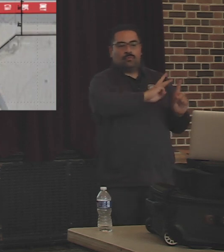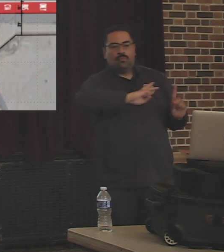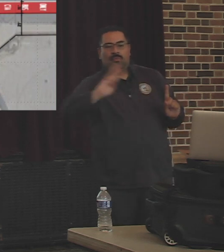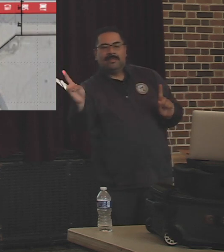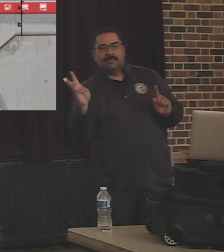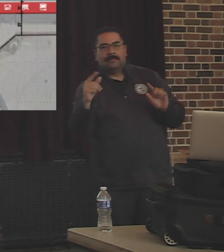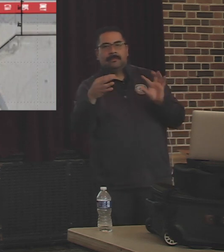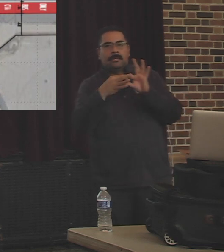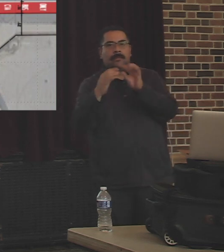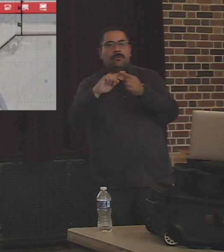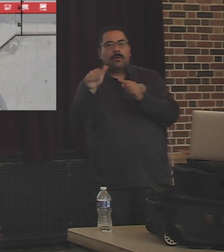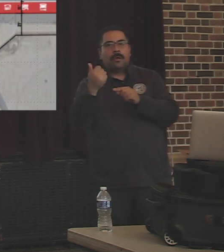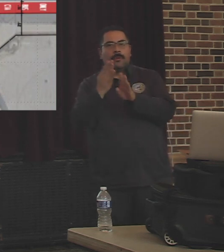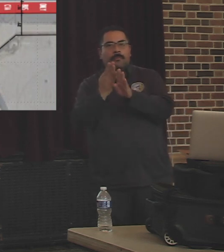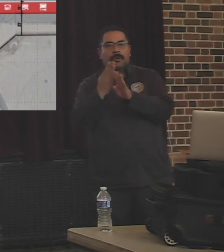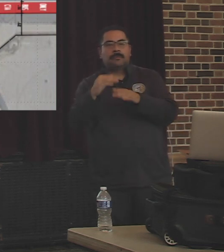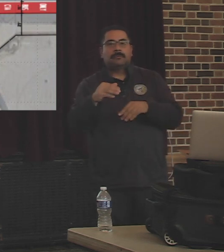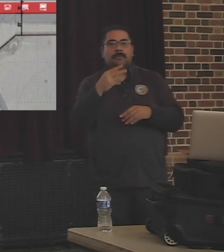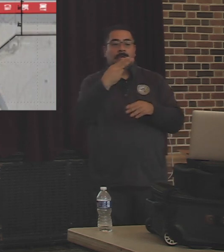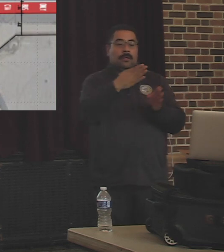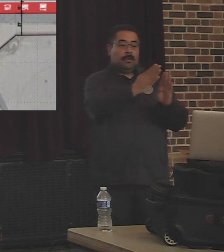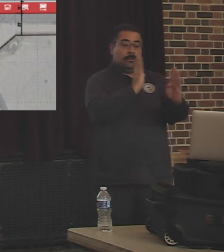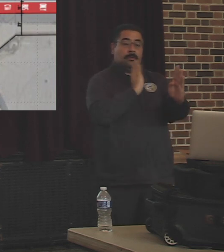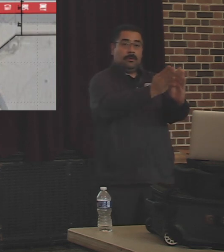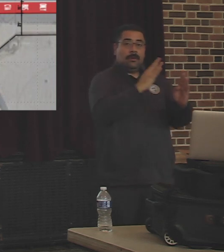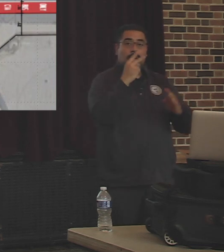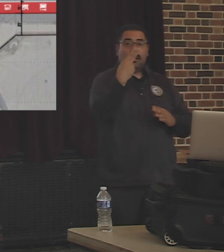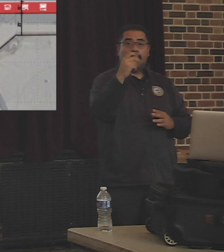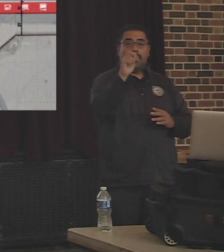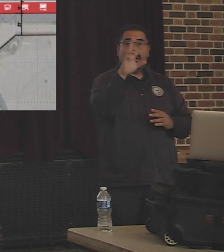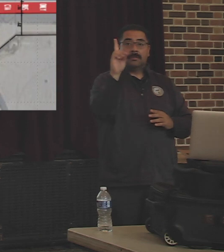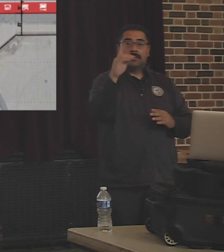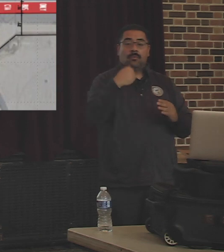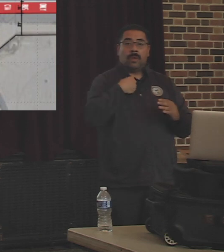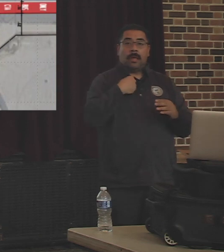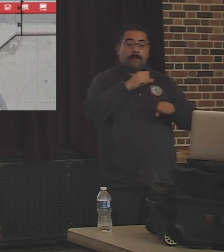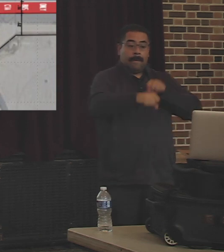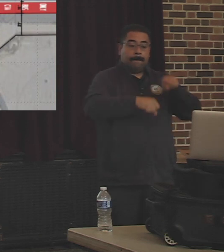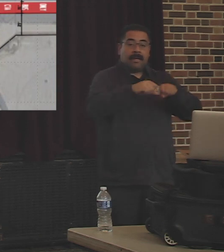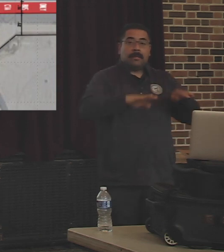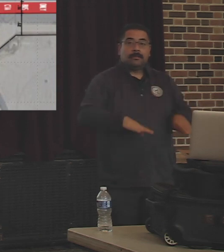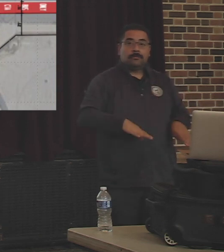lanes. On Halsted, we've got raised bike lanes